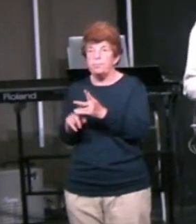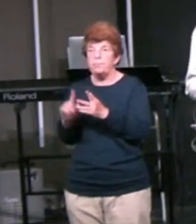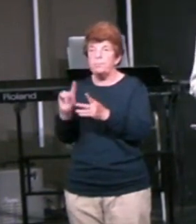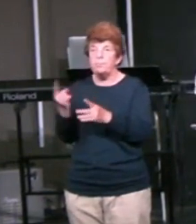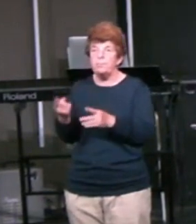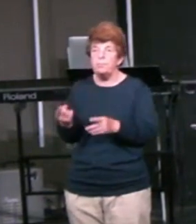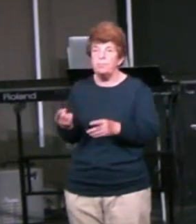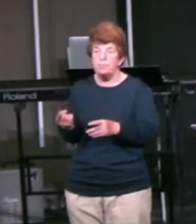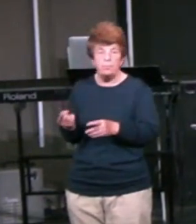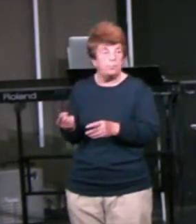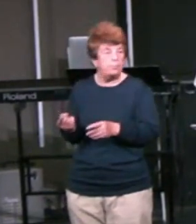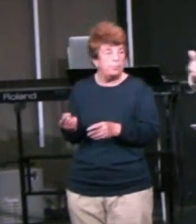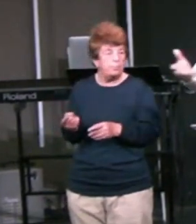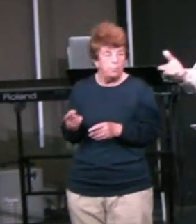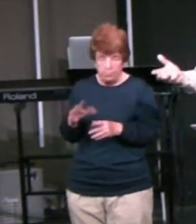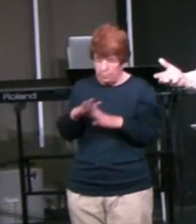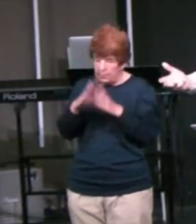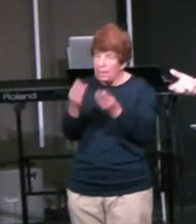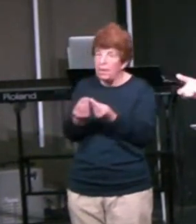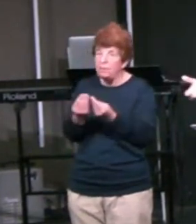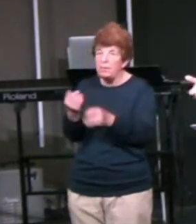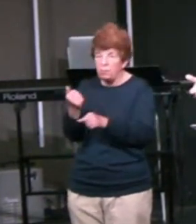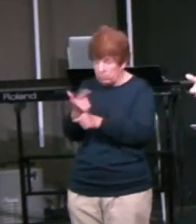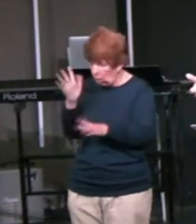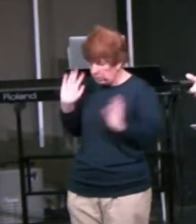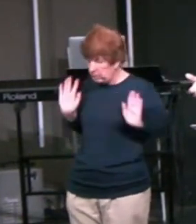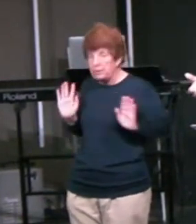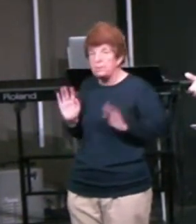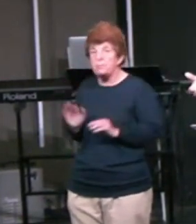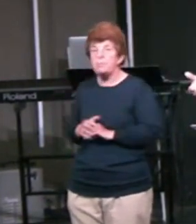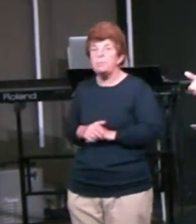But everything was God's.